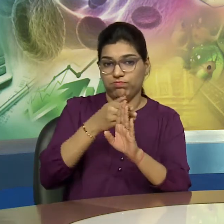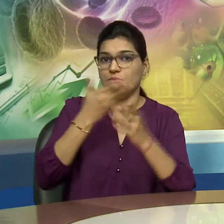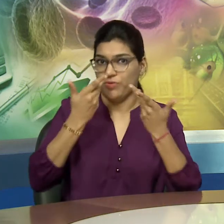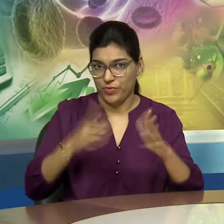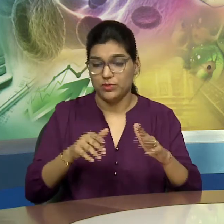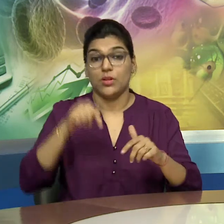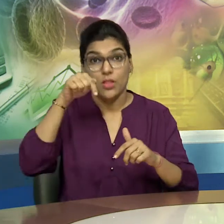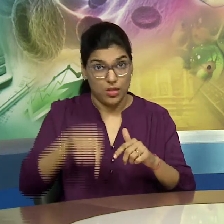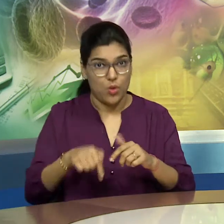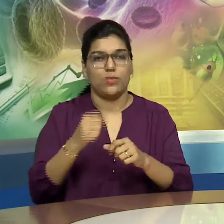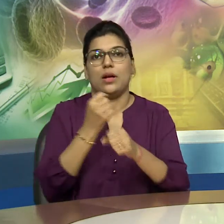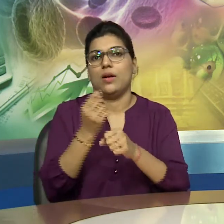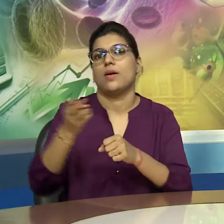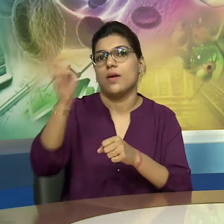Now we have learned the difficult words.